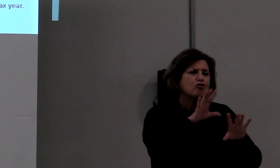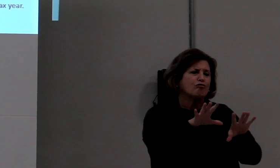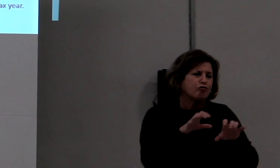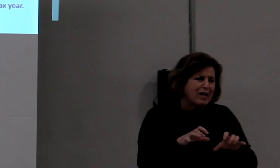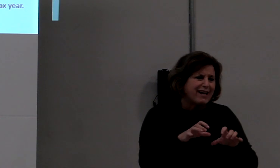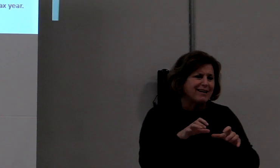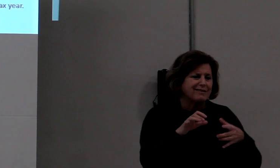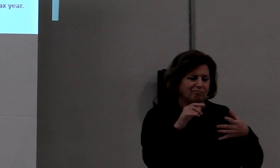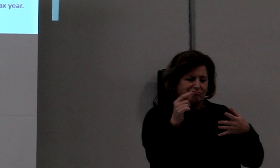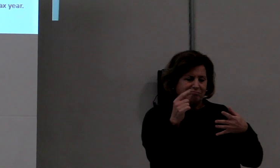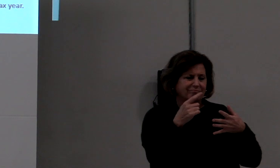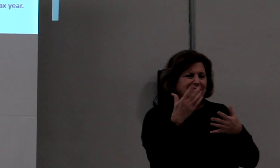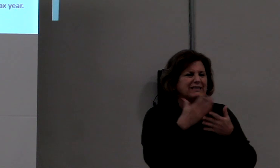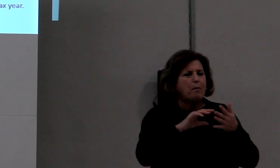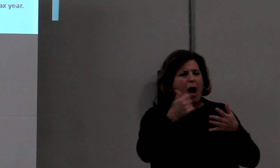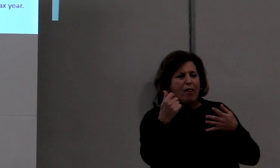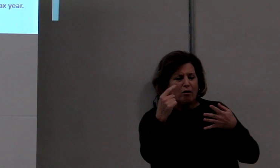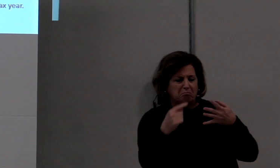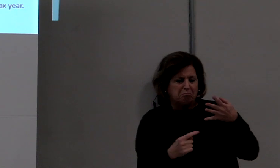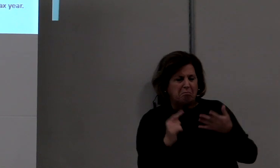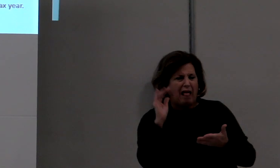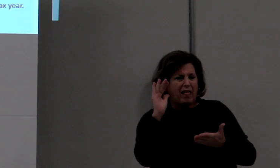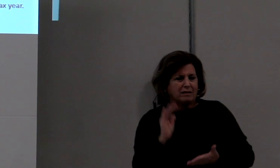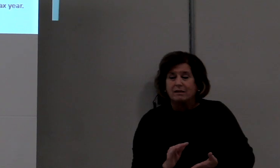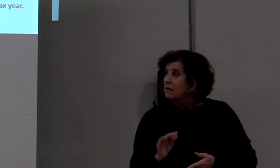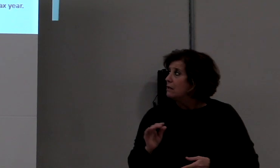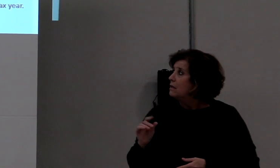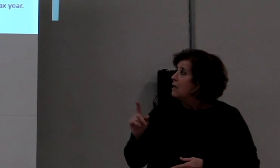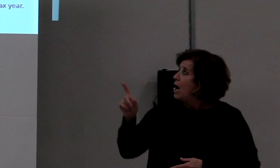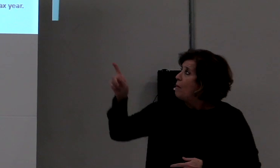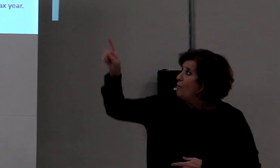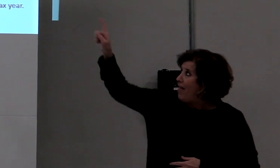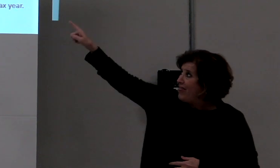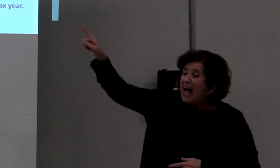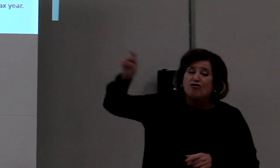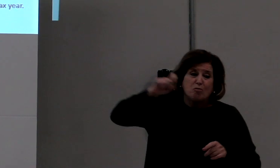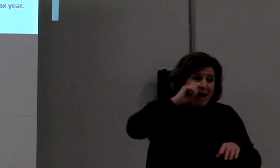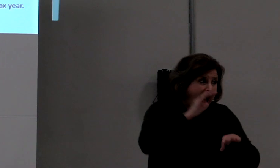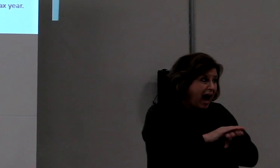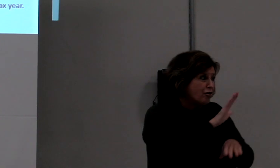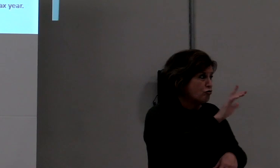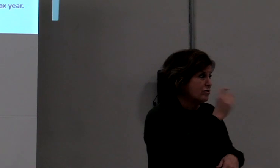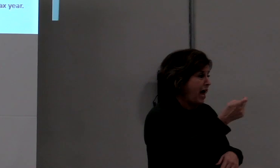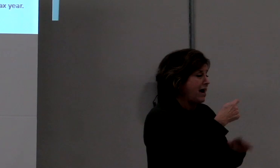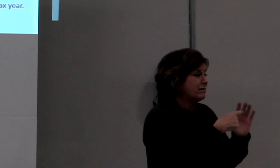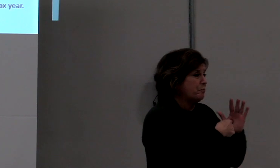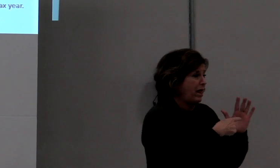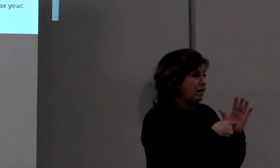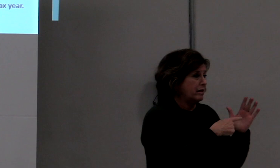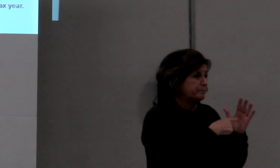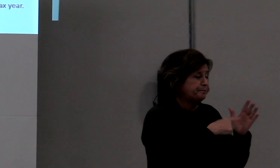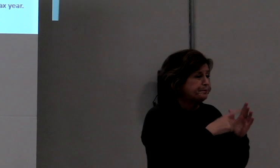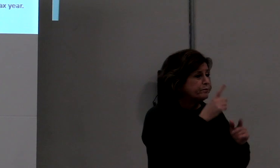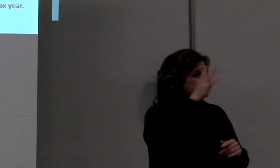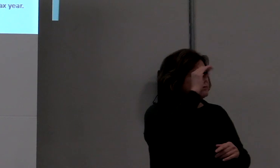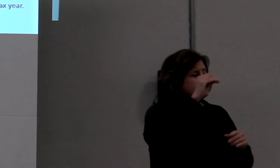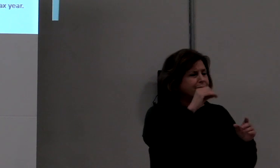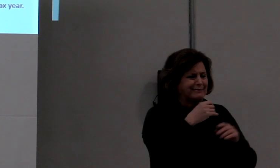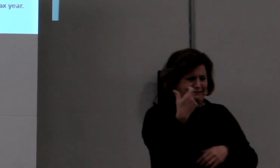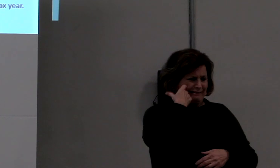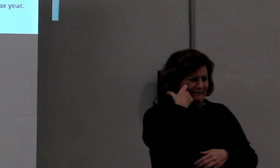of the other lesser utilized exemptions. But they should all be on your tax bill. I was helping a gentleman in Berwyn